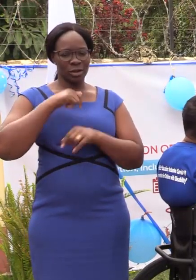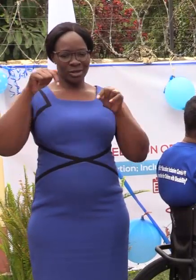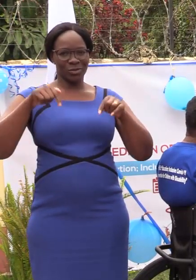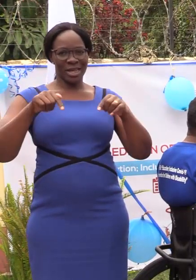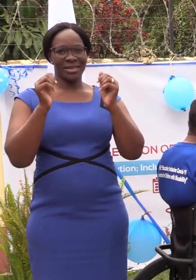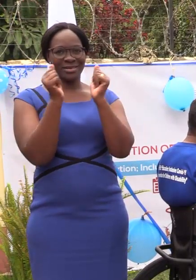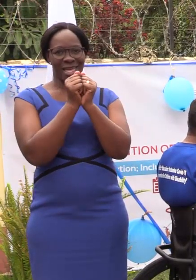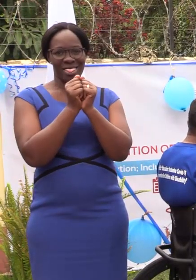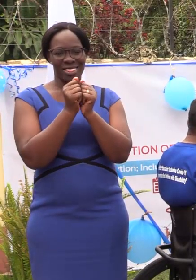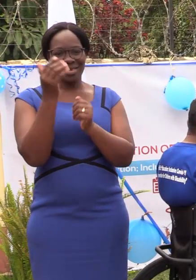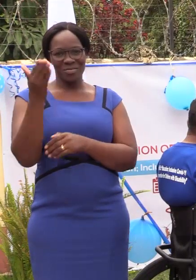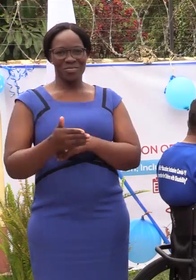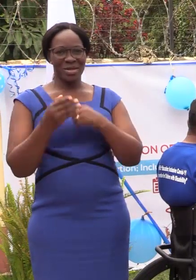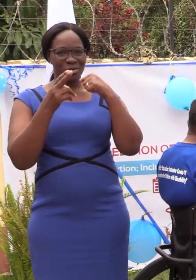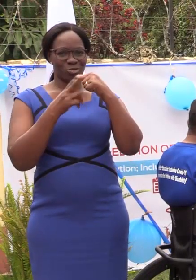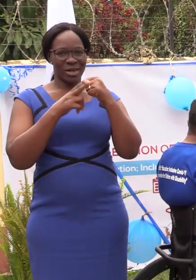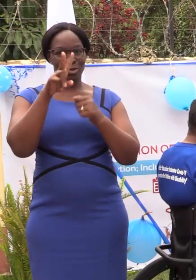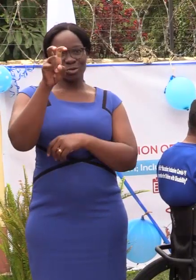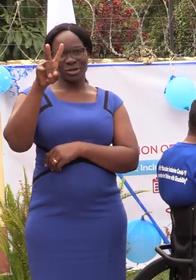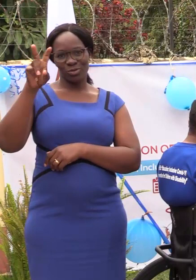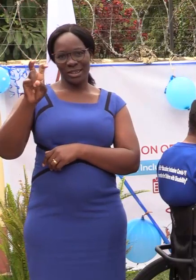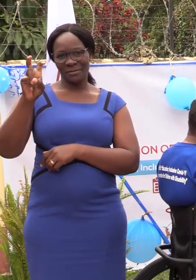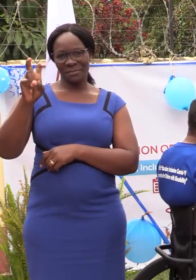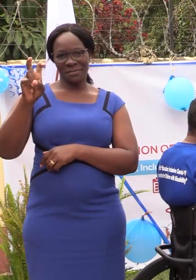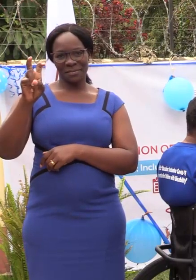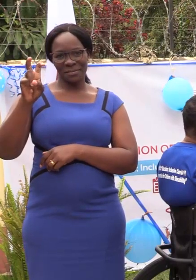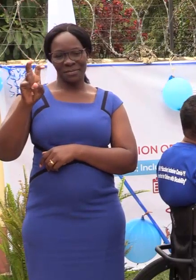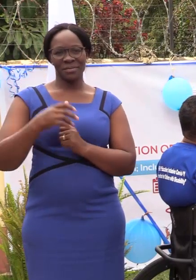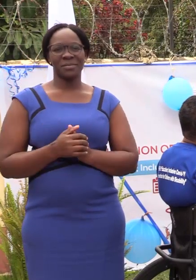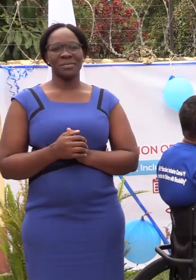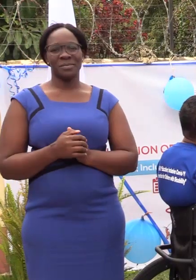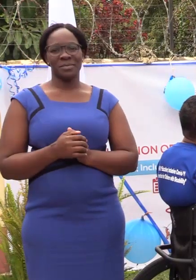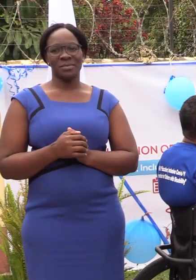the 10th of July, 2020.